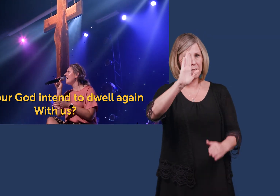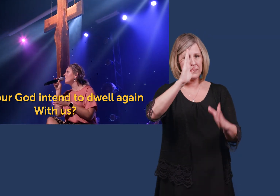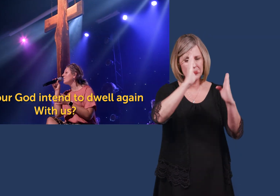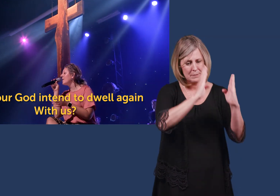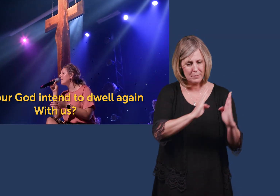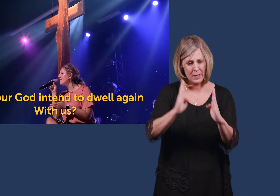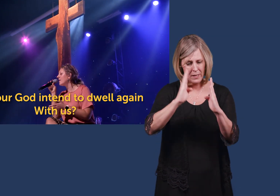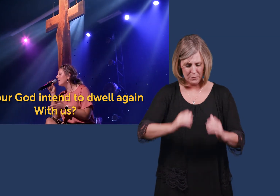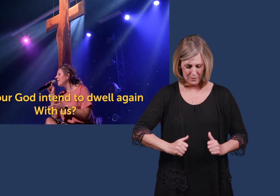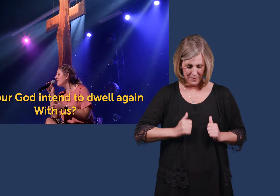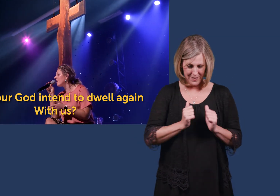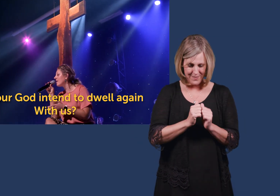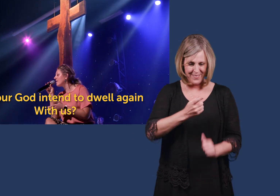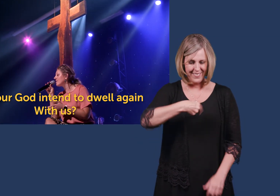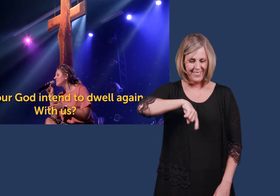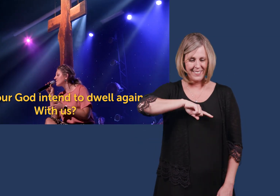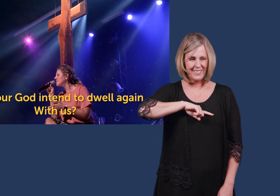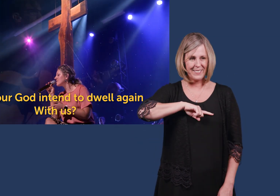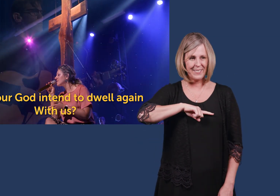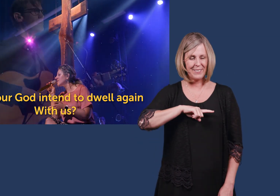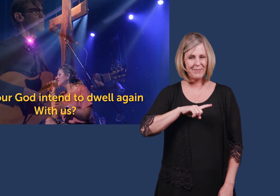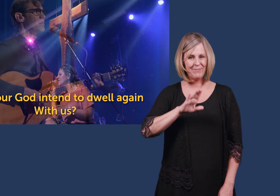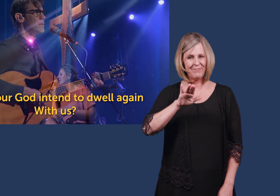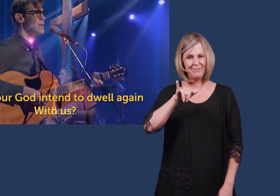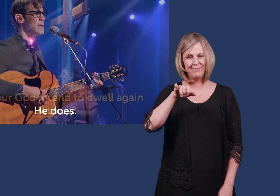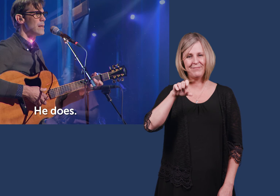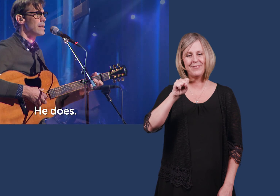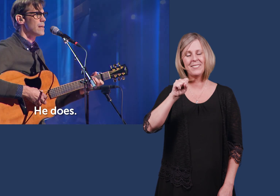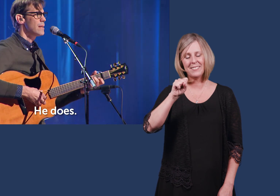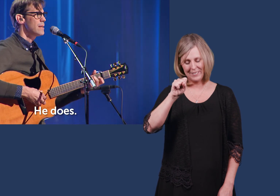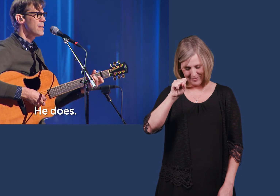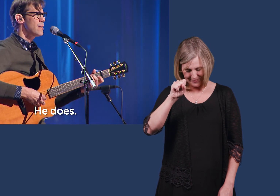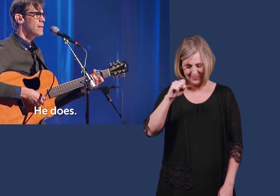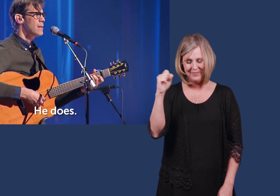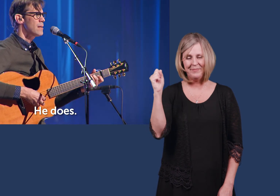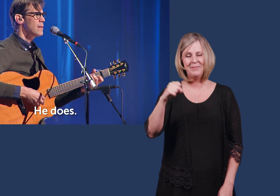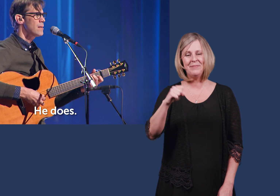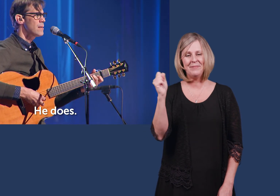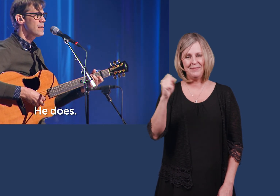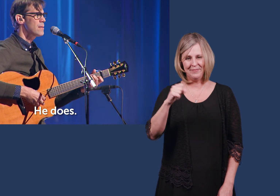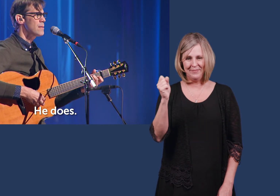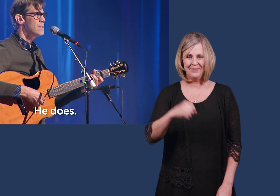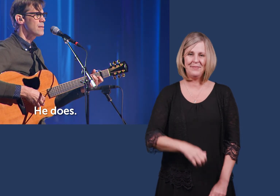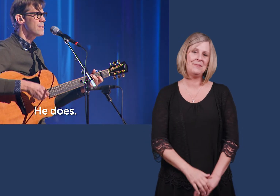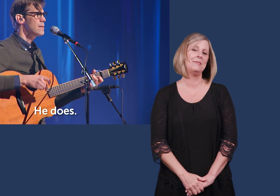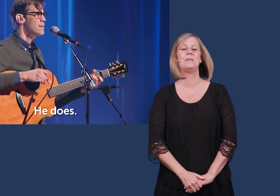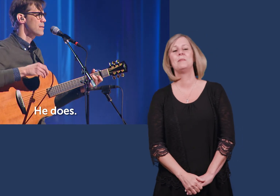He died.